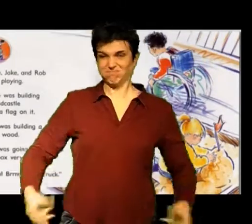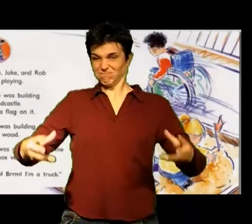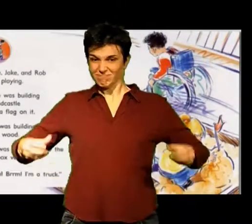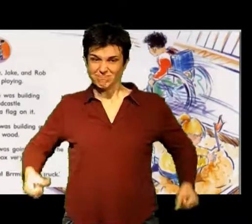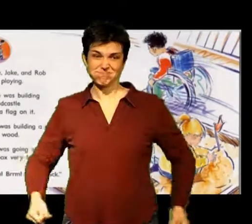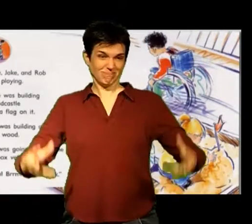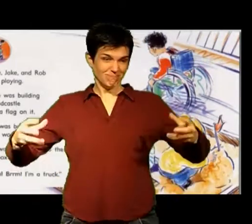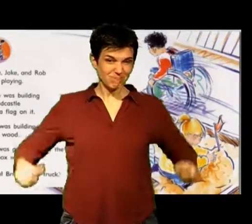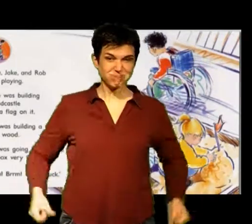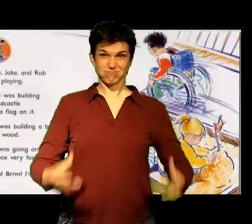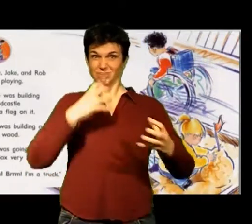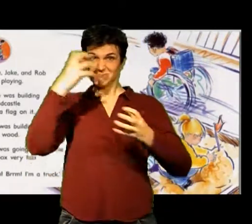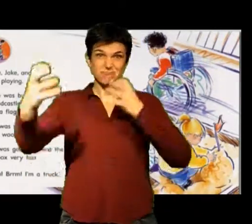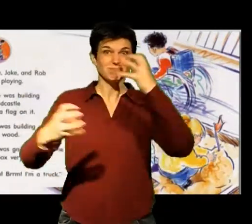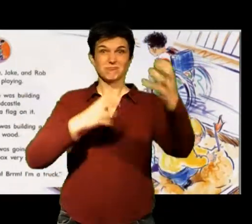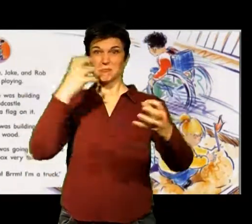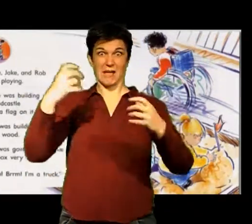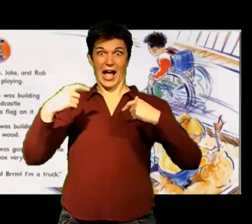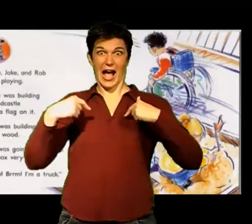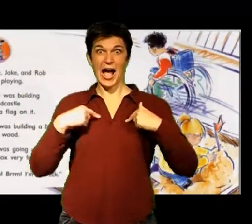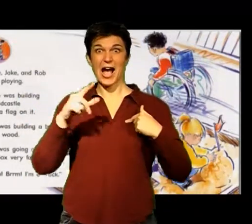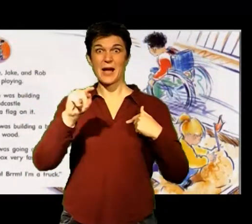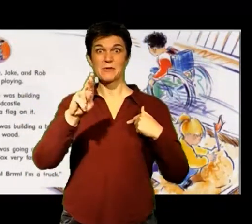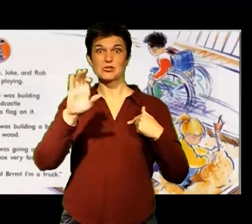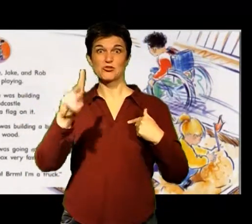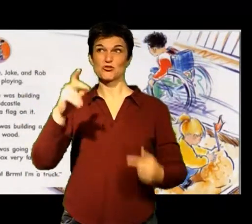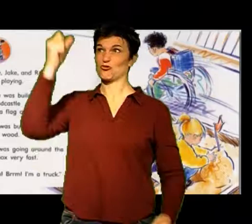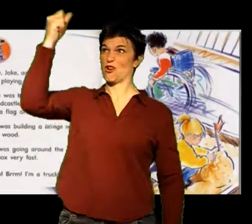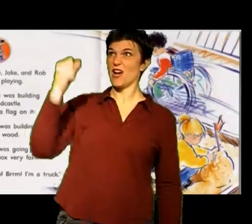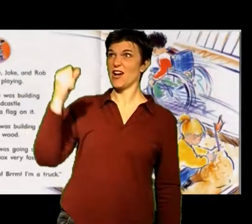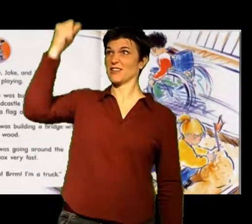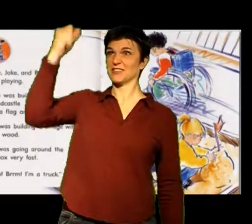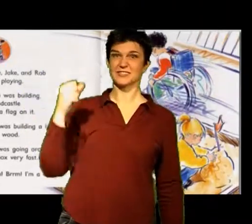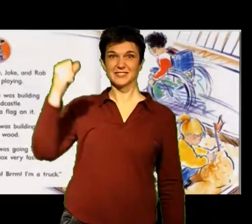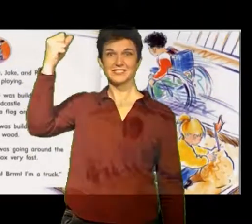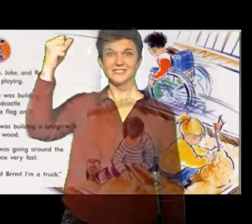Broom, broom! I'm a truck!